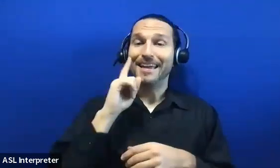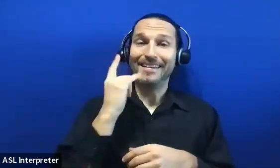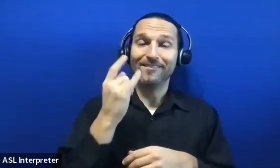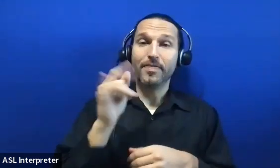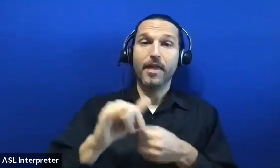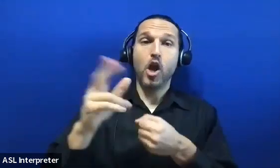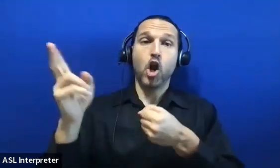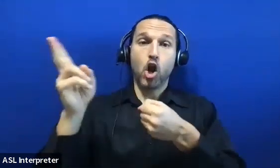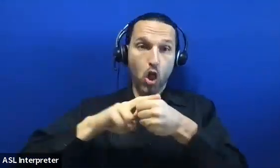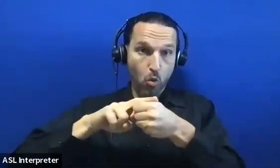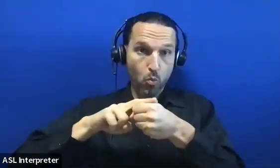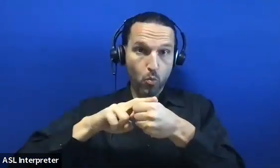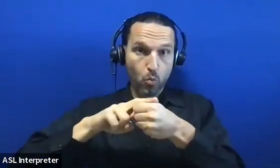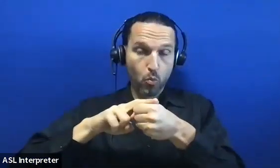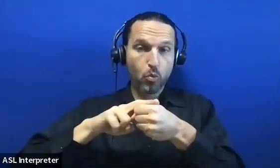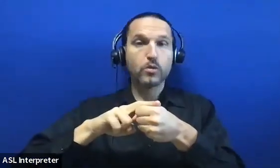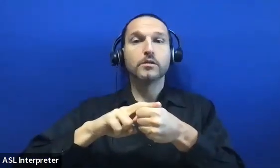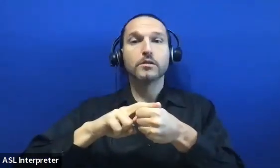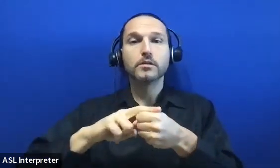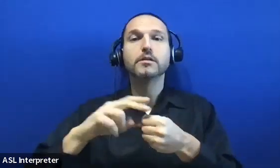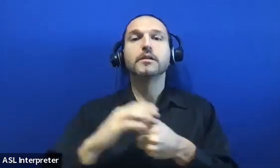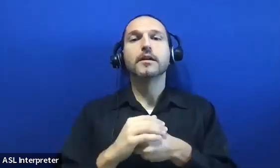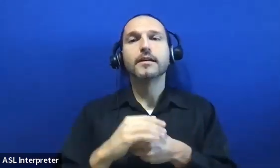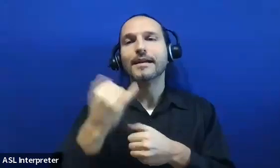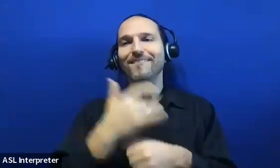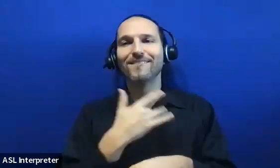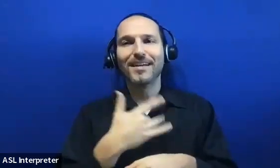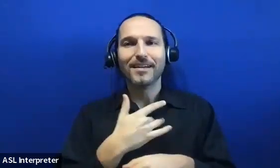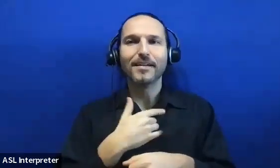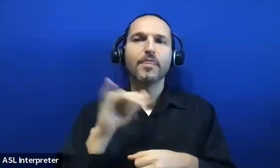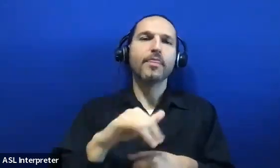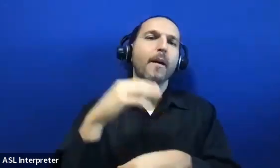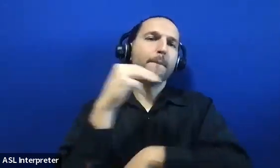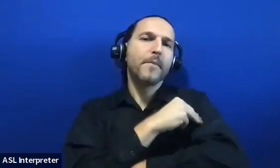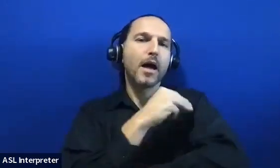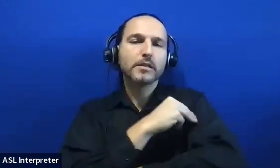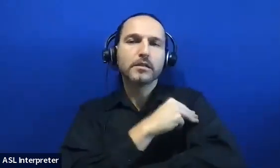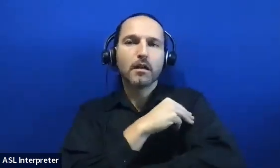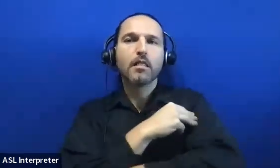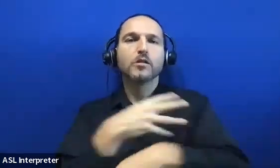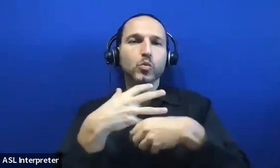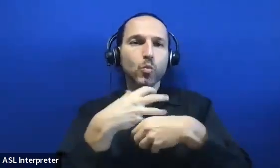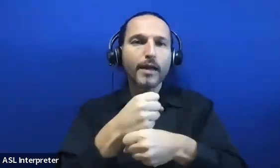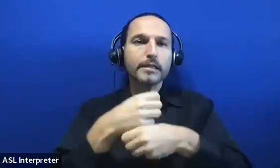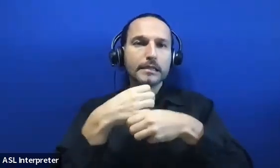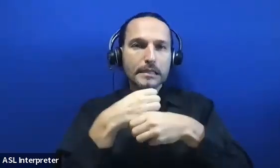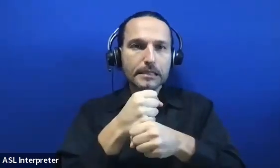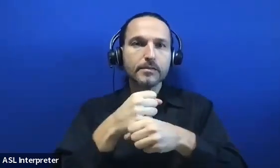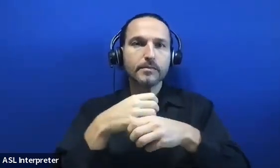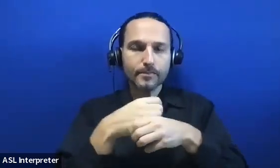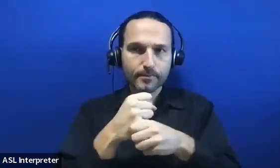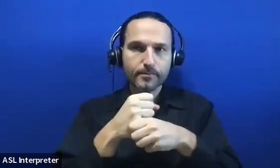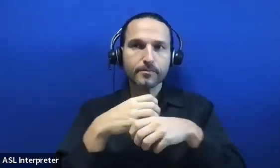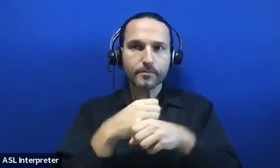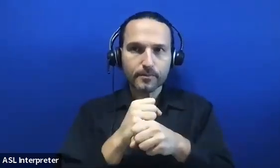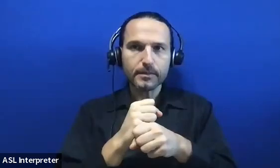a valve, and that could be from something closing off or muscles squeezing, right? We need strong enough muscles